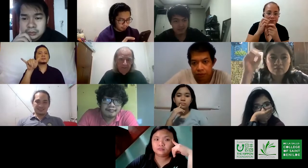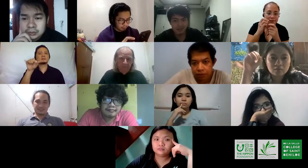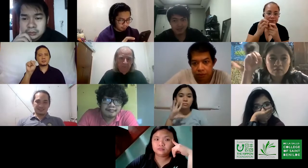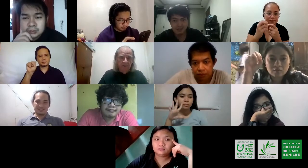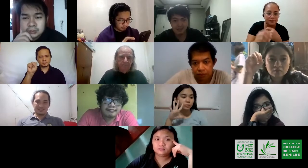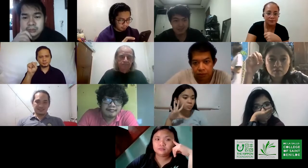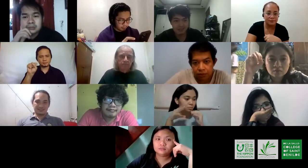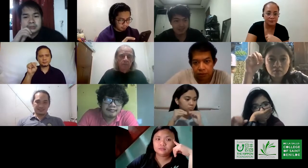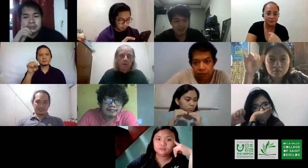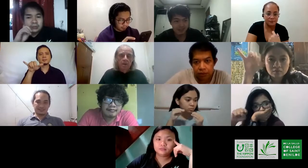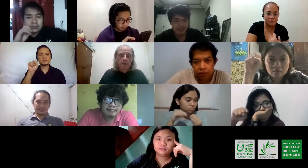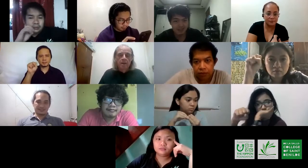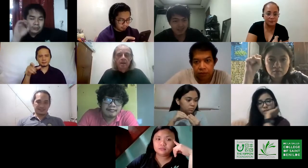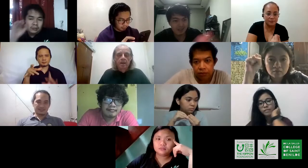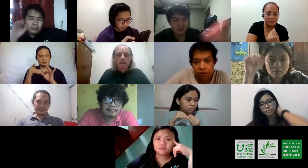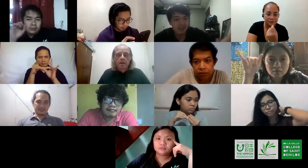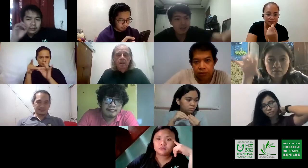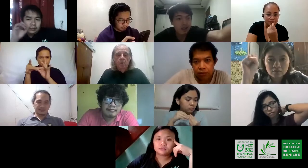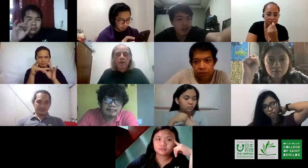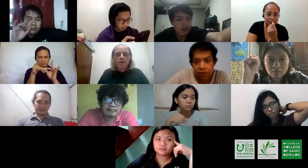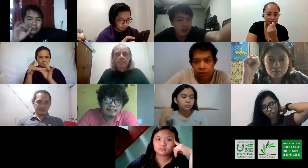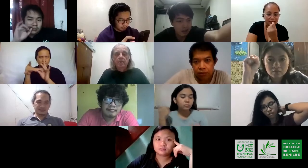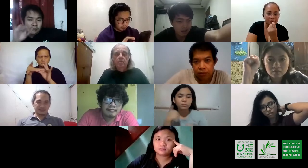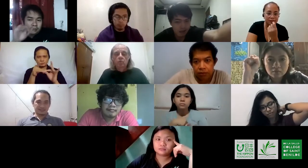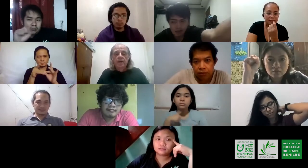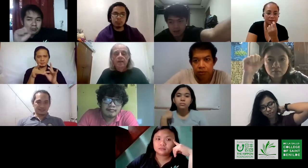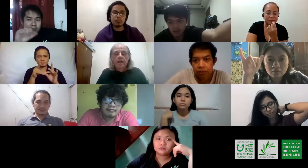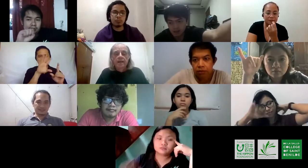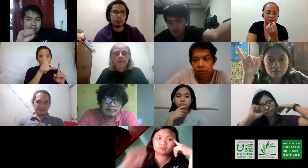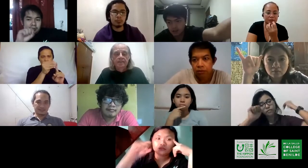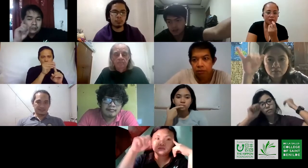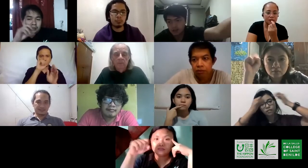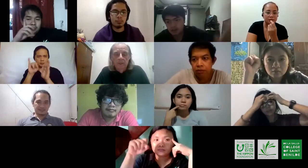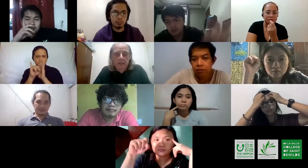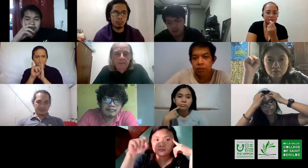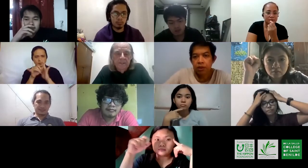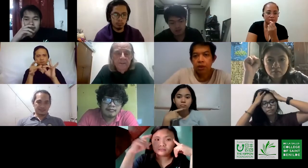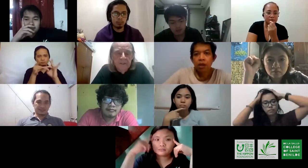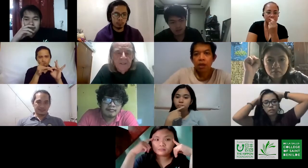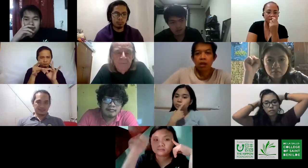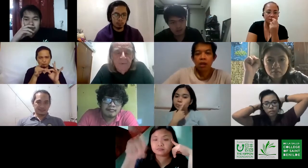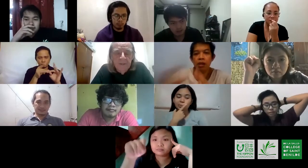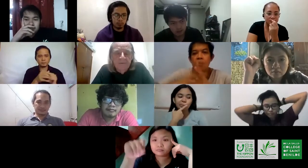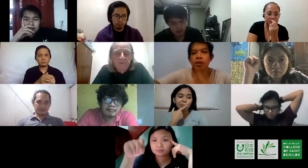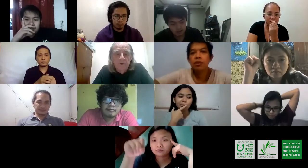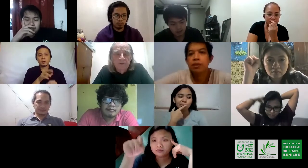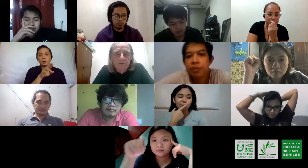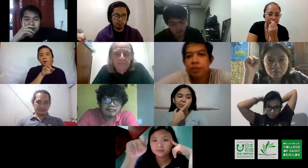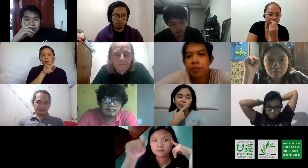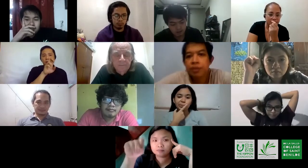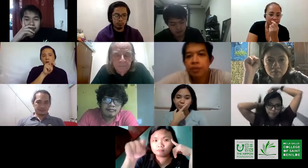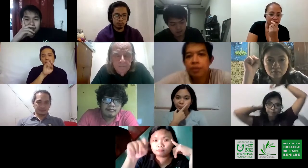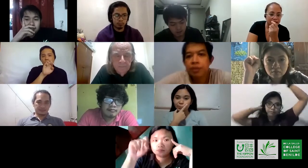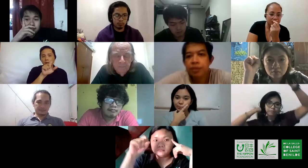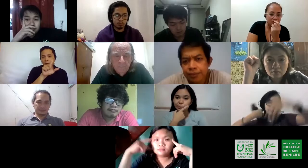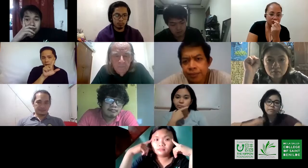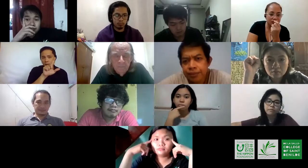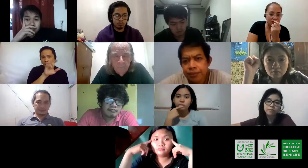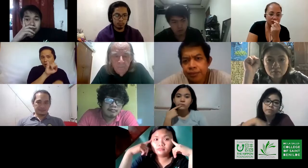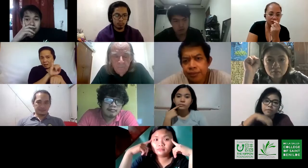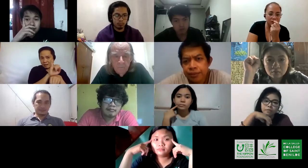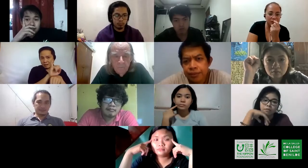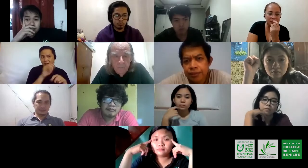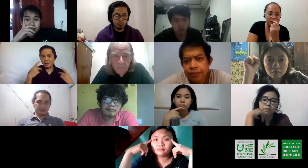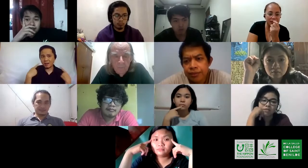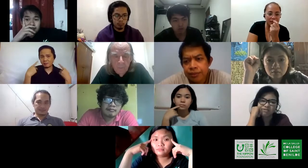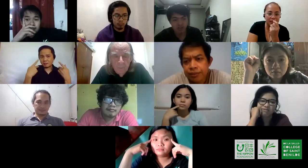So therefore, what about Rennell Island? Is there a separate deaf culture?